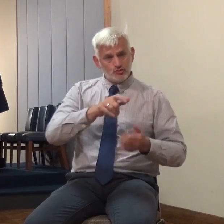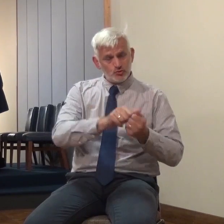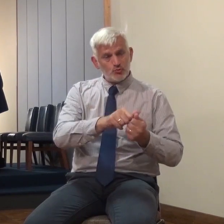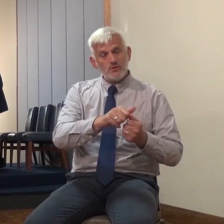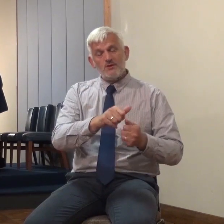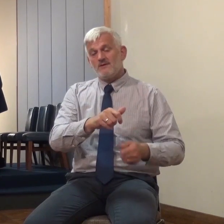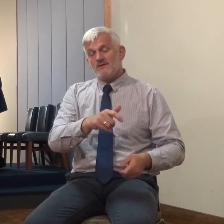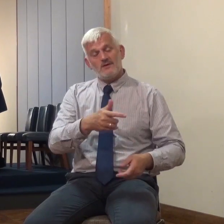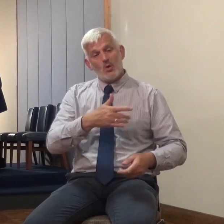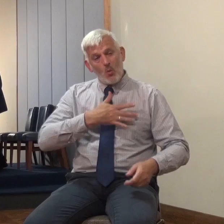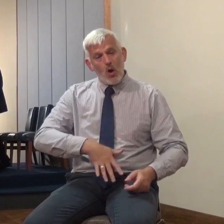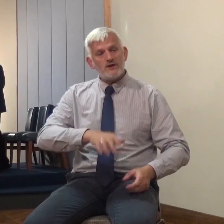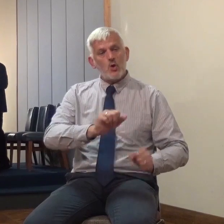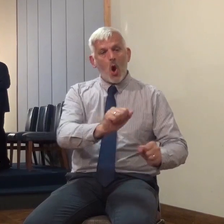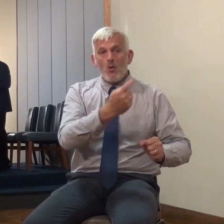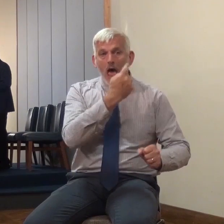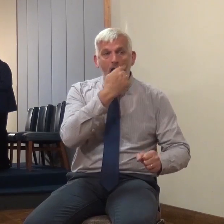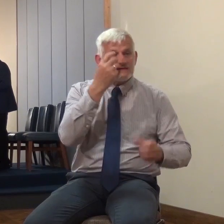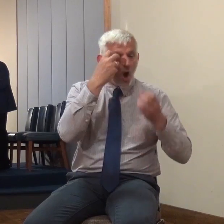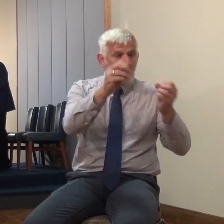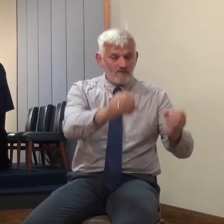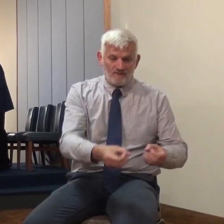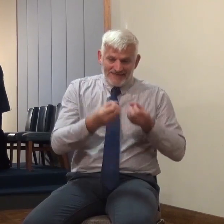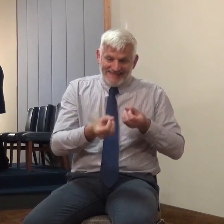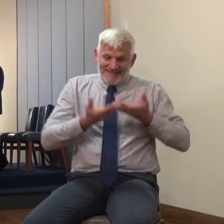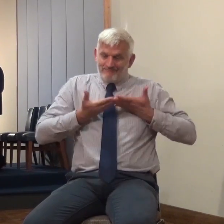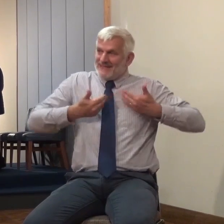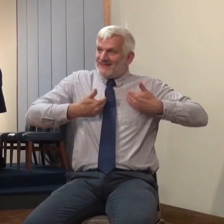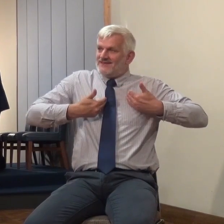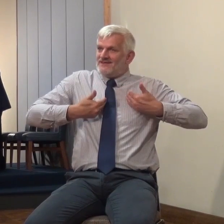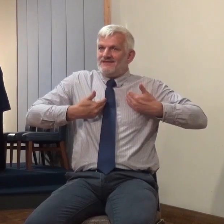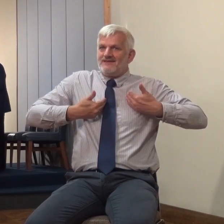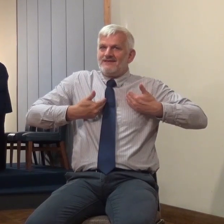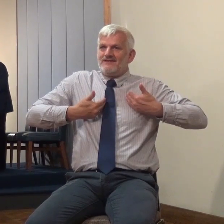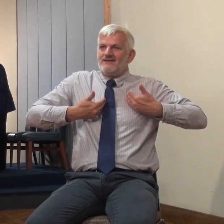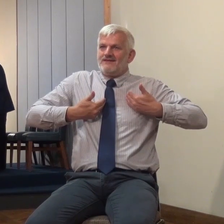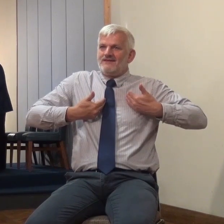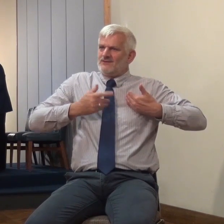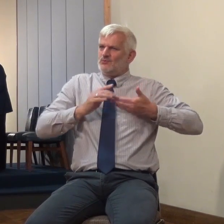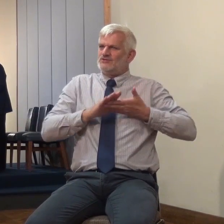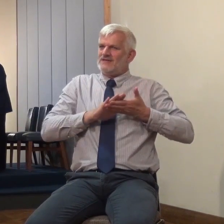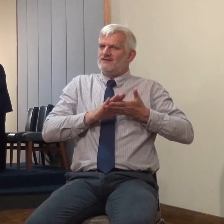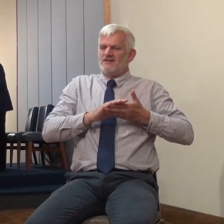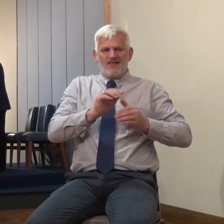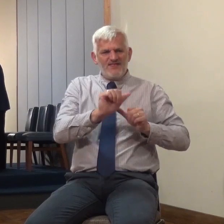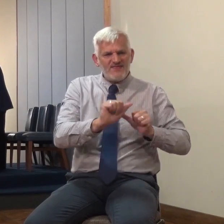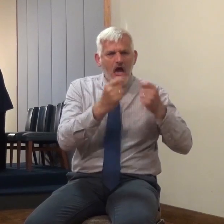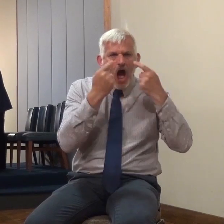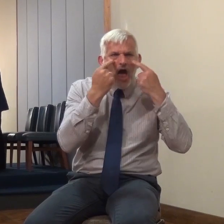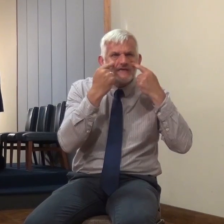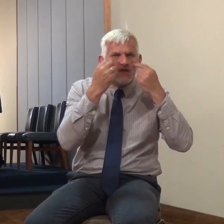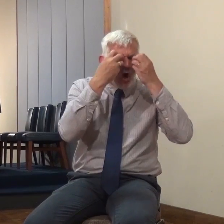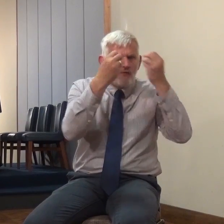me." His reference to their giving him their own eyes, if they could, gives